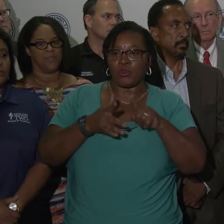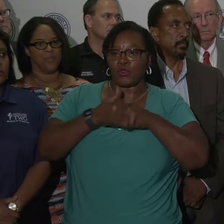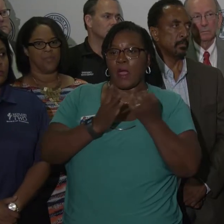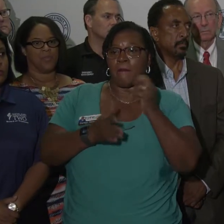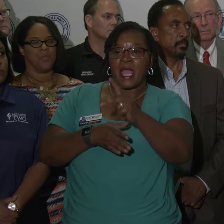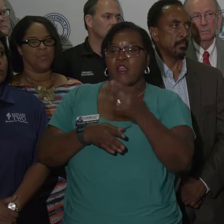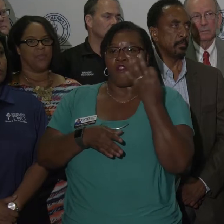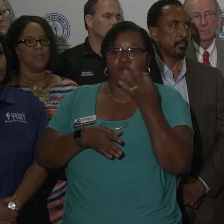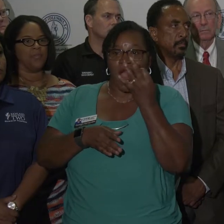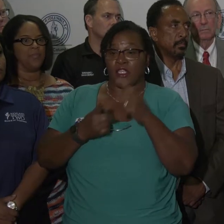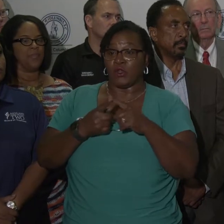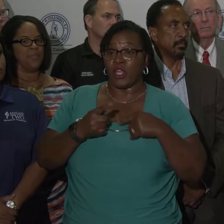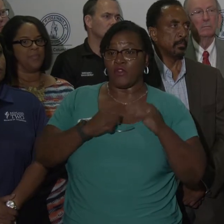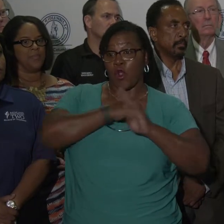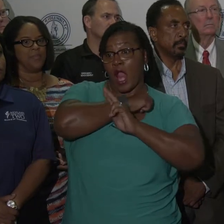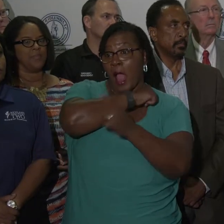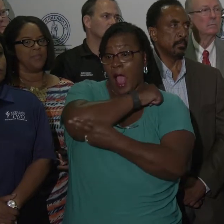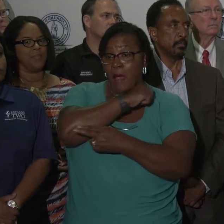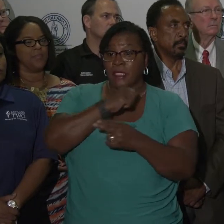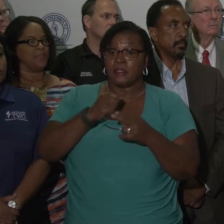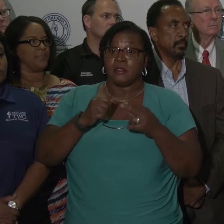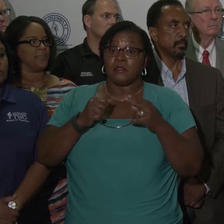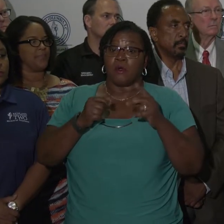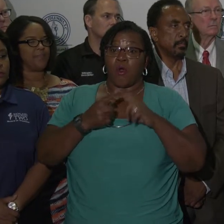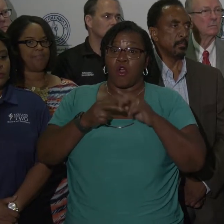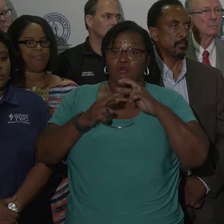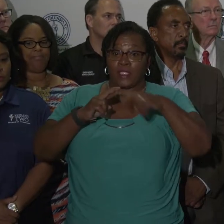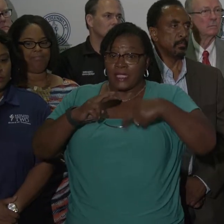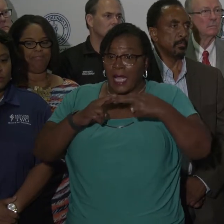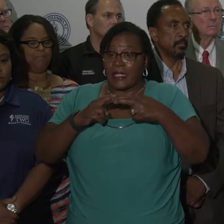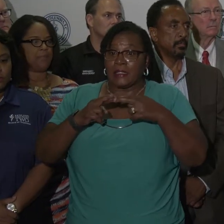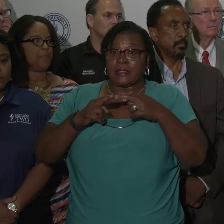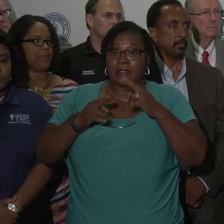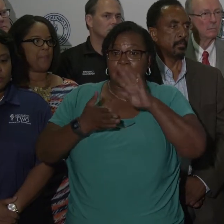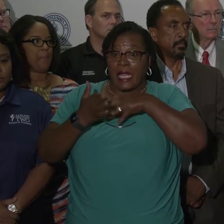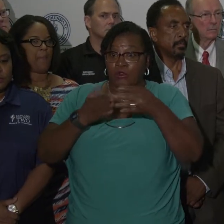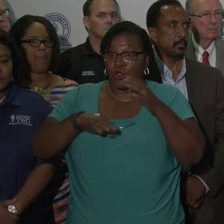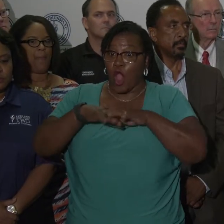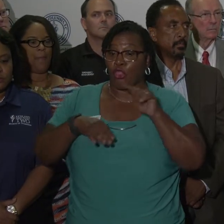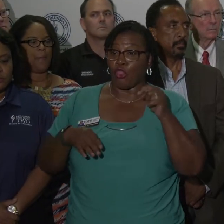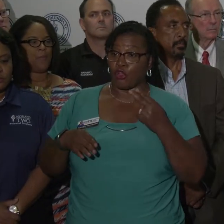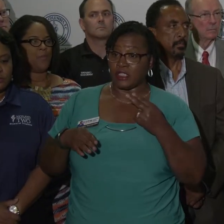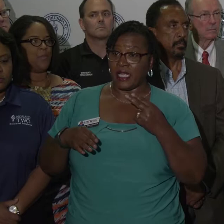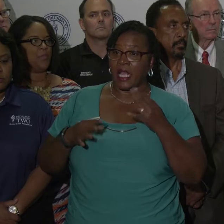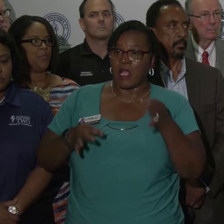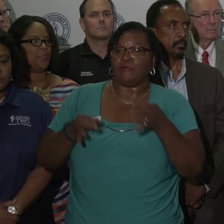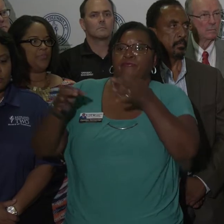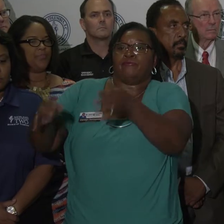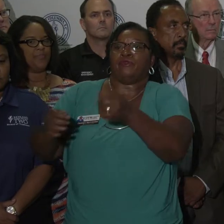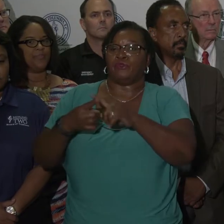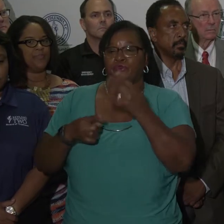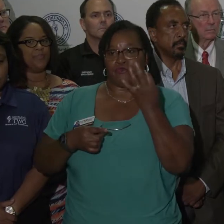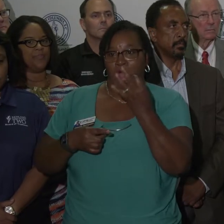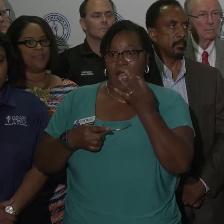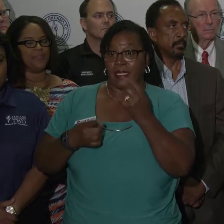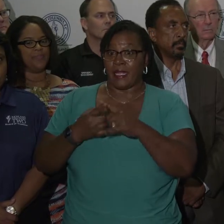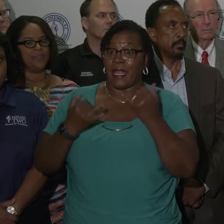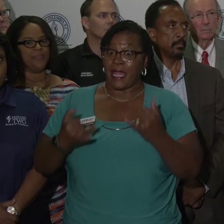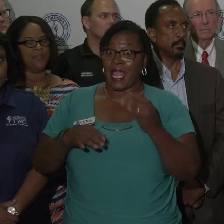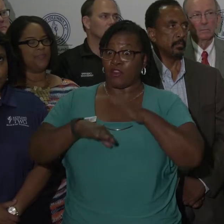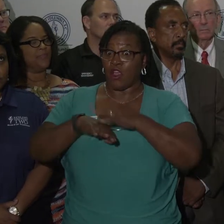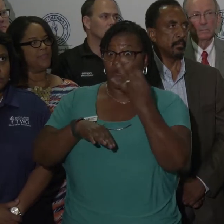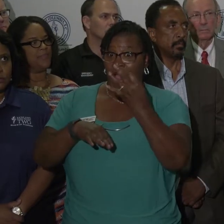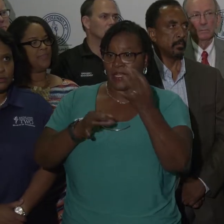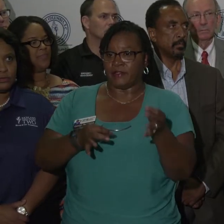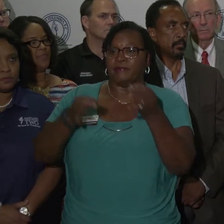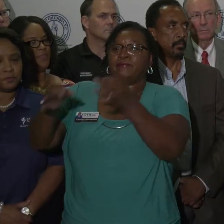Friday. So if your garbage collection schedule or recycling collection schedule is on Thursday, it will be on Friday. Now, if it's on Friday,